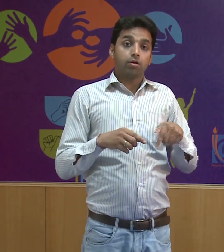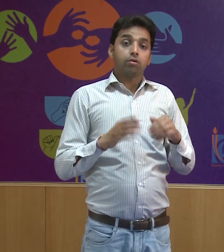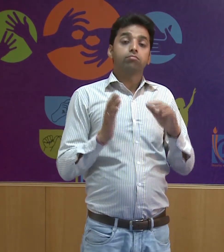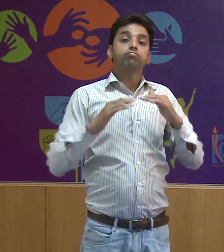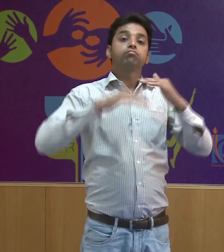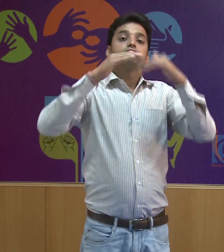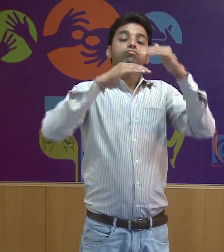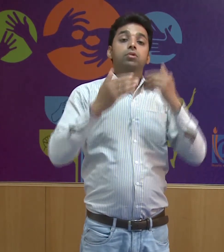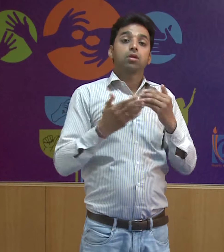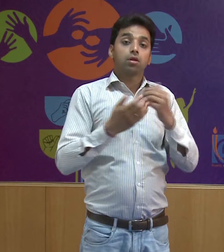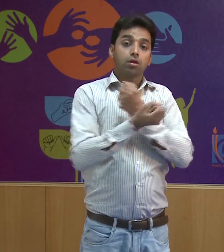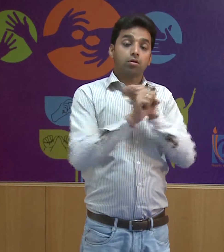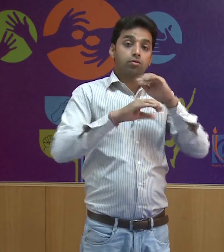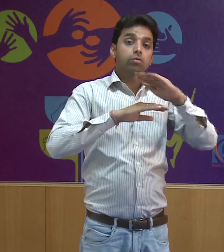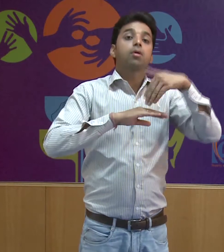after independence.